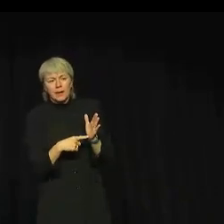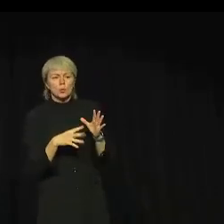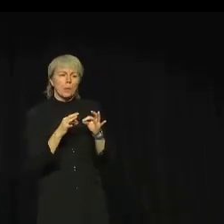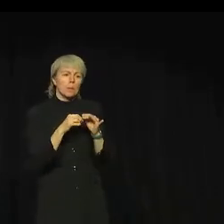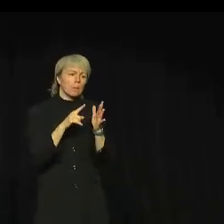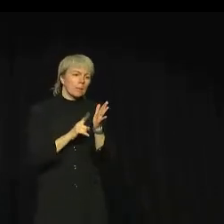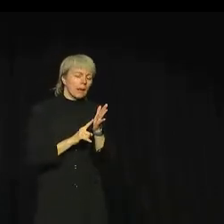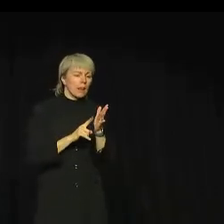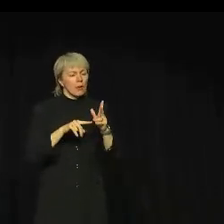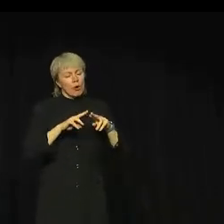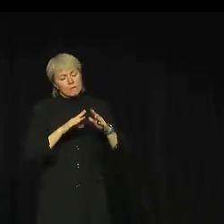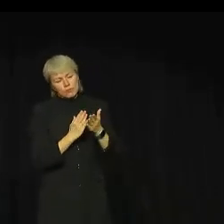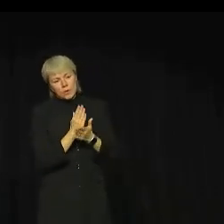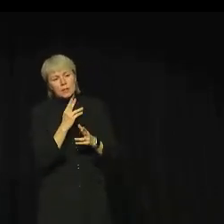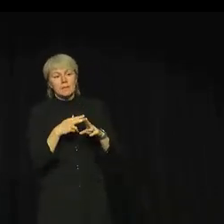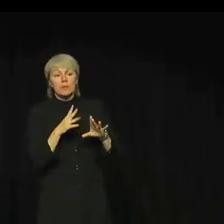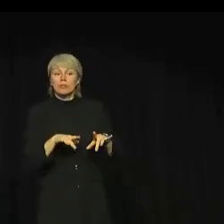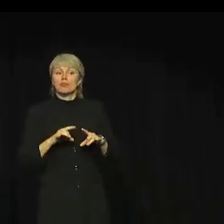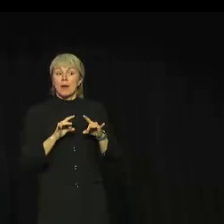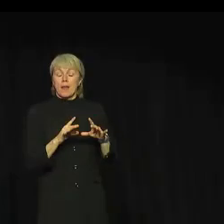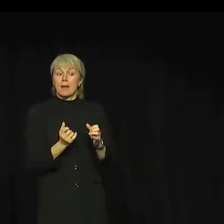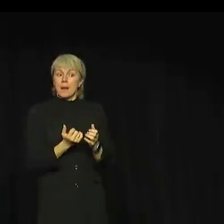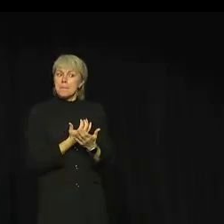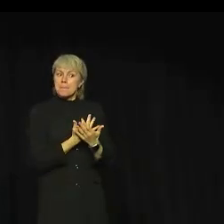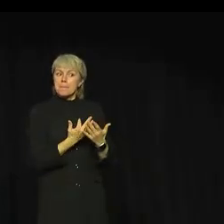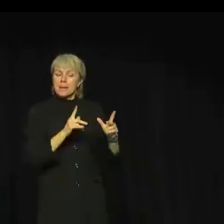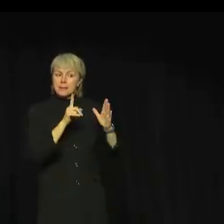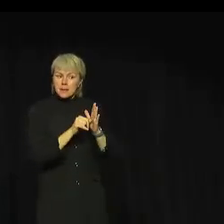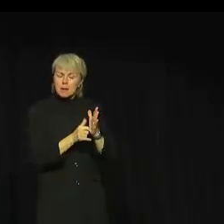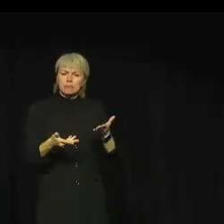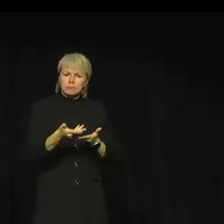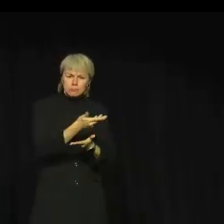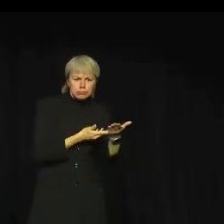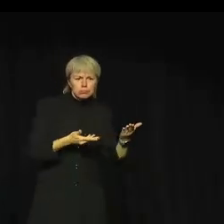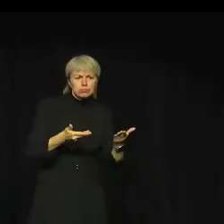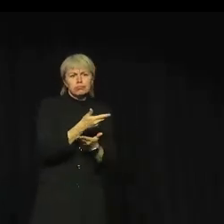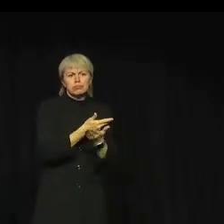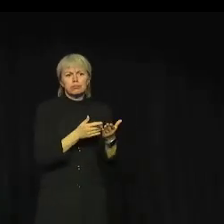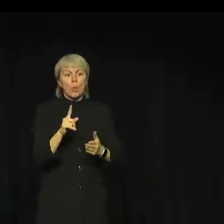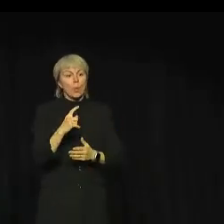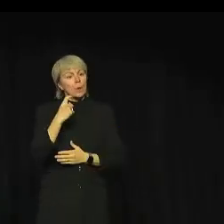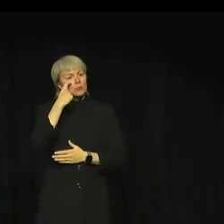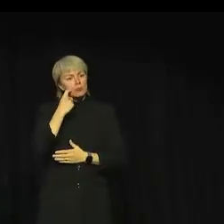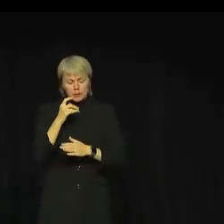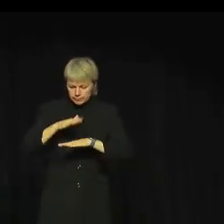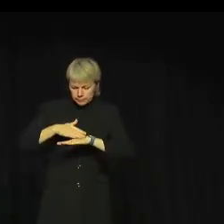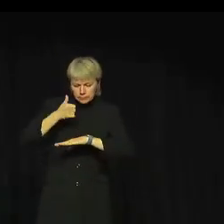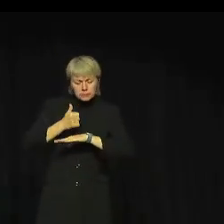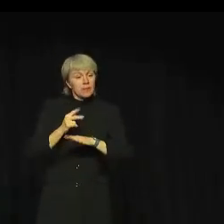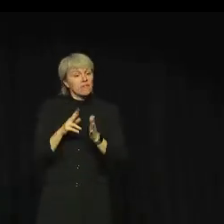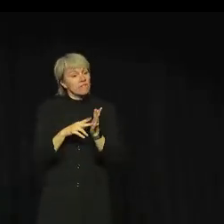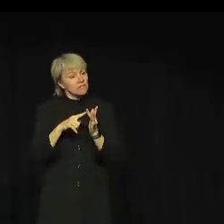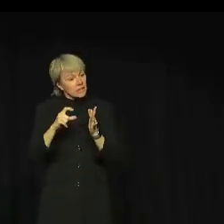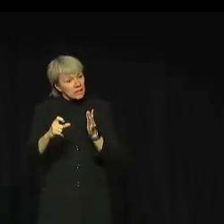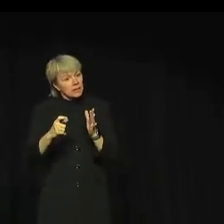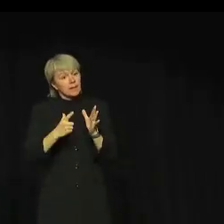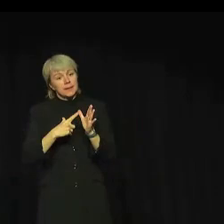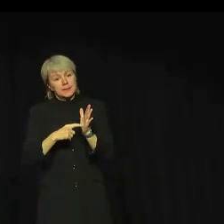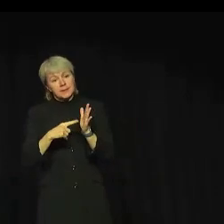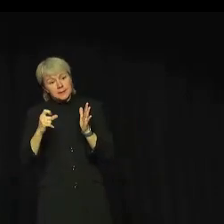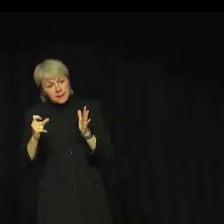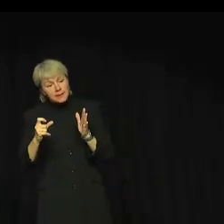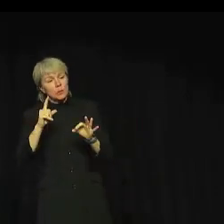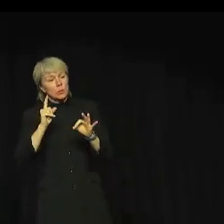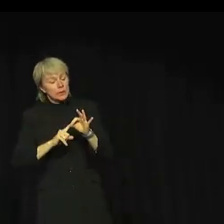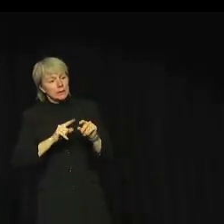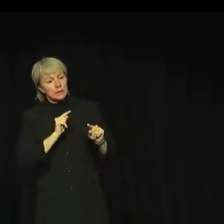have been many discussions about what has been attempted in Victoria and in the ACT and